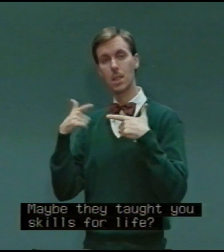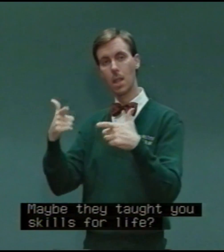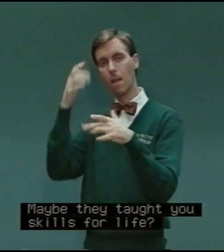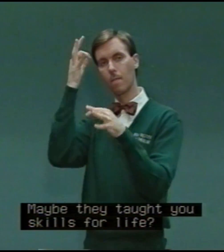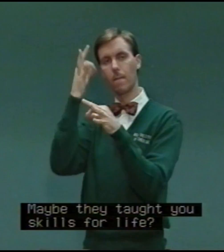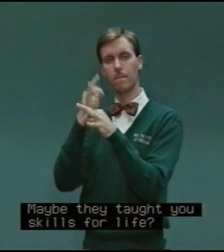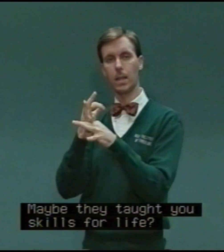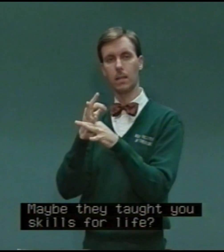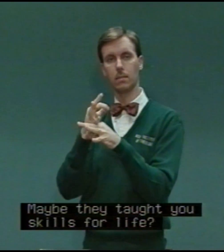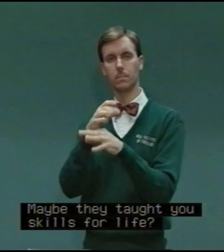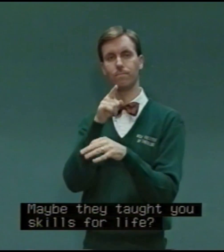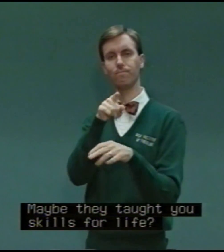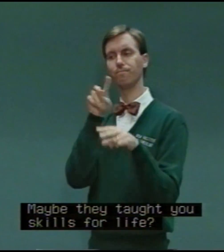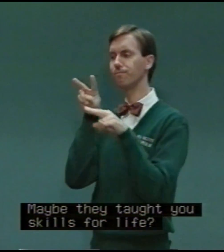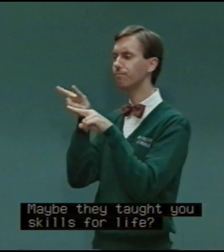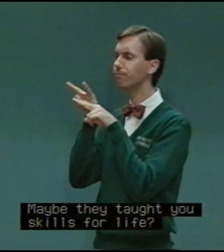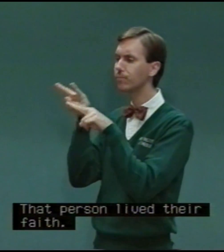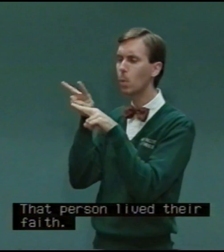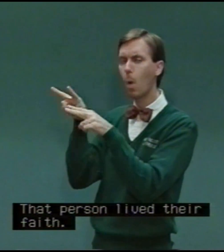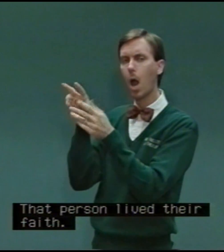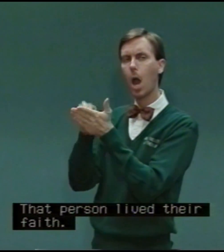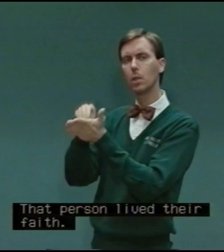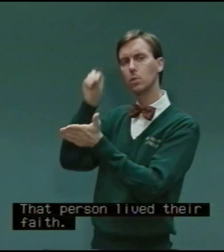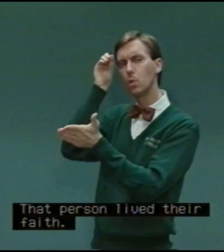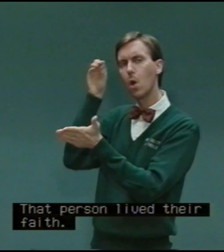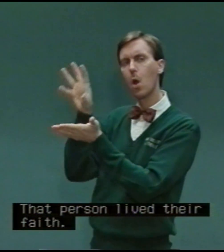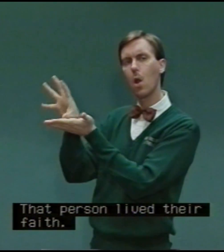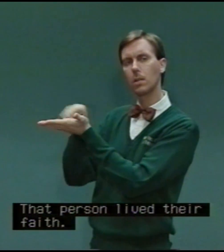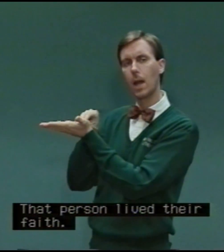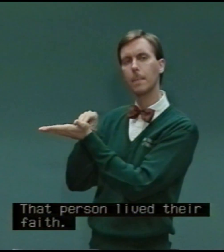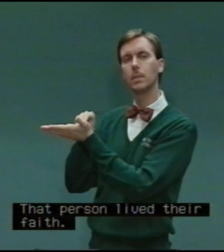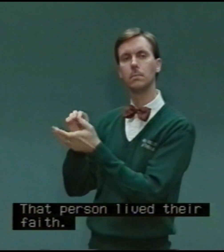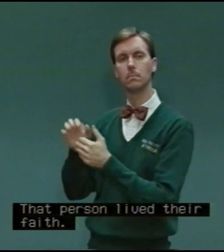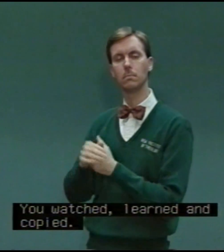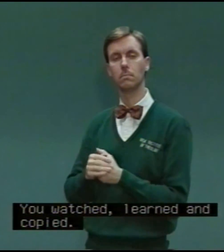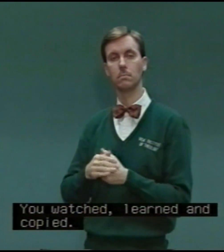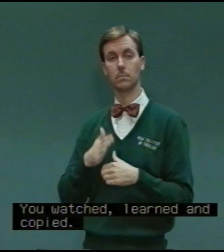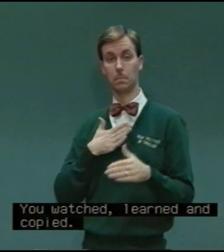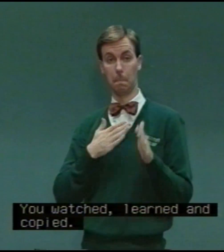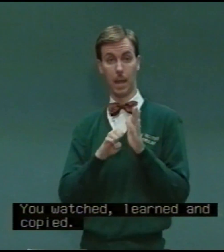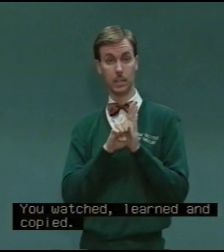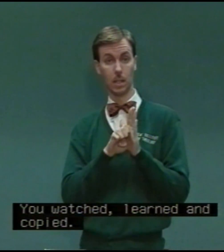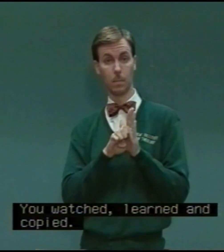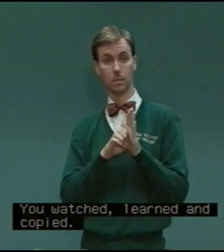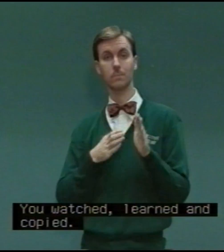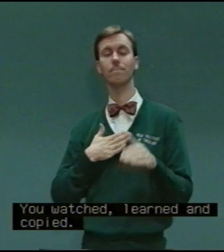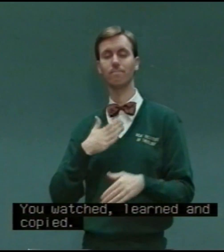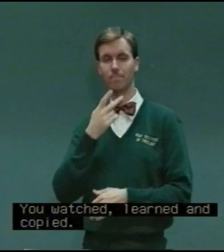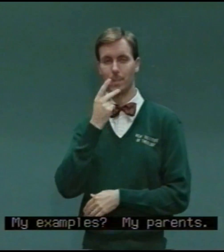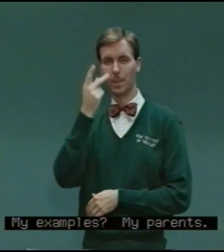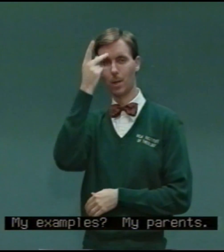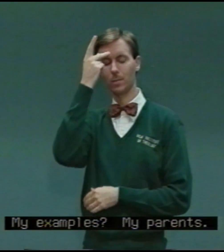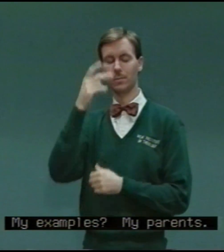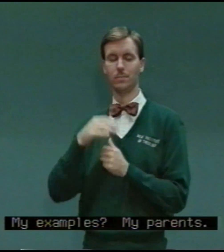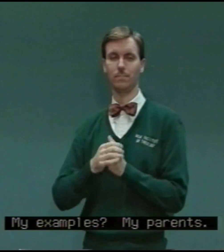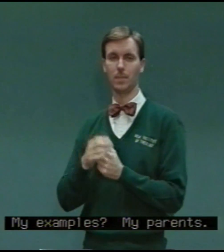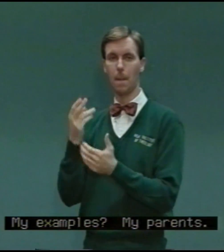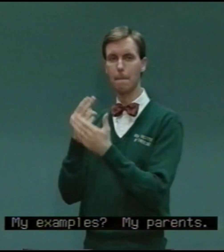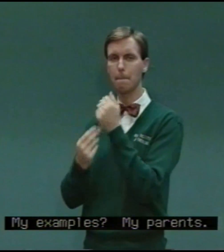for your life that person lived their faith you watched learned and copied my examples